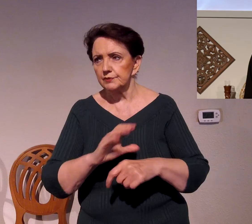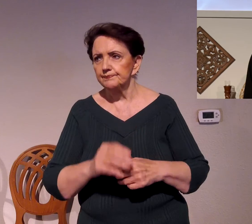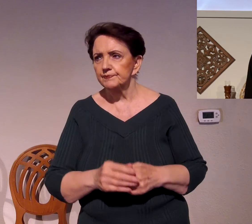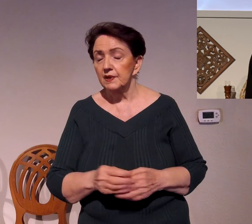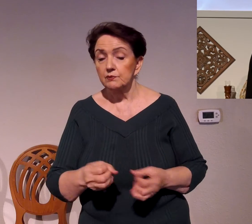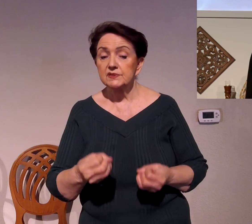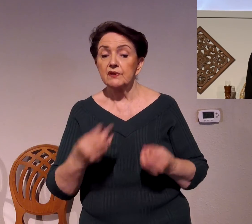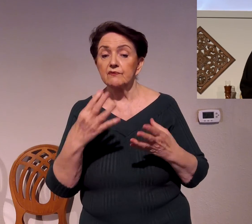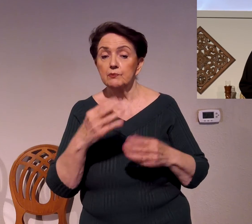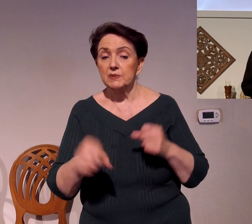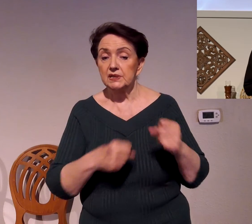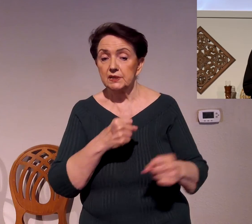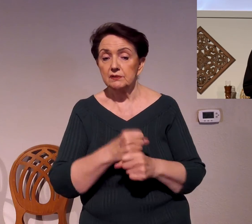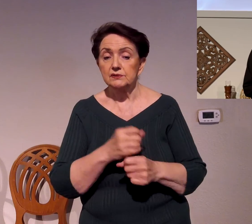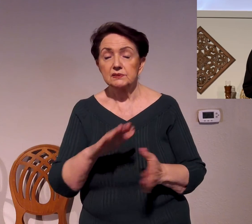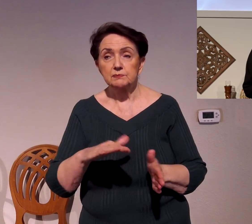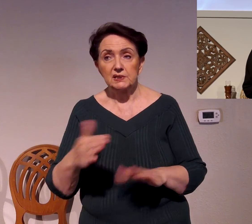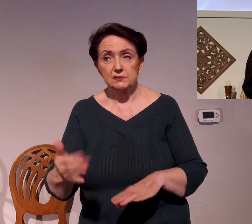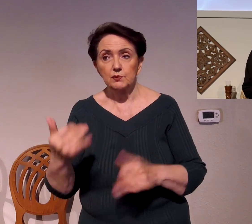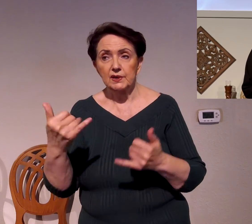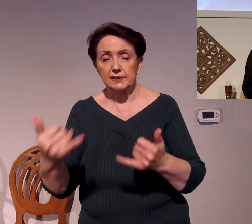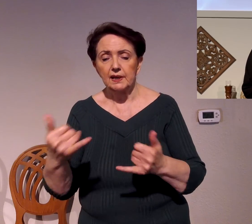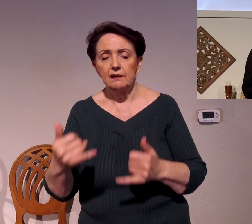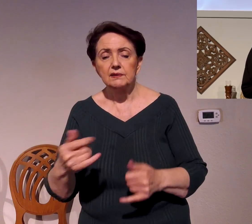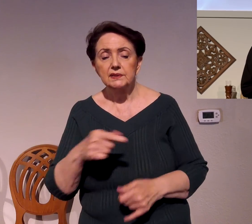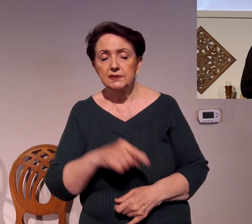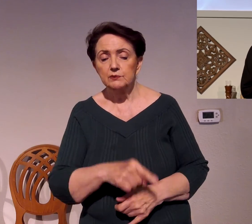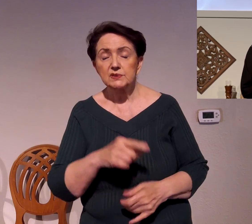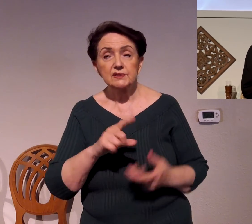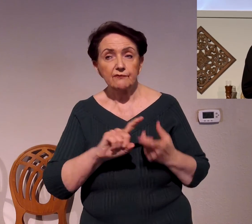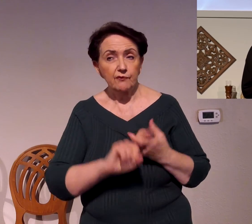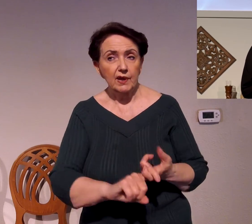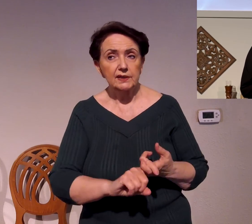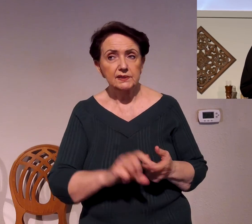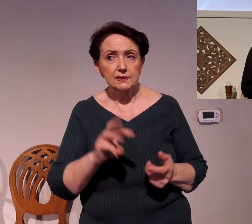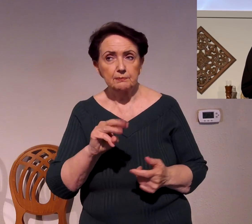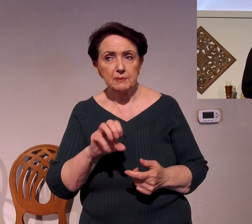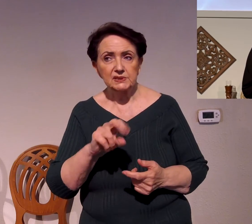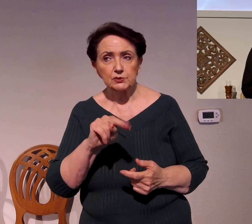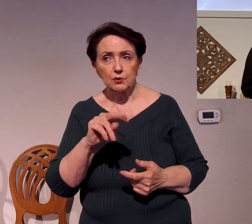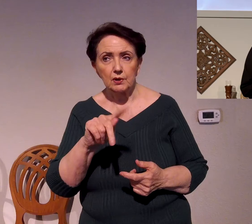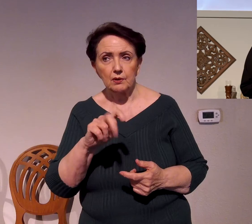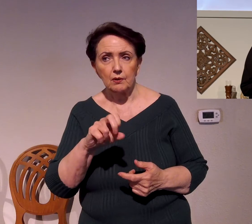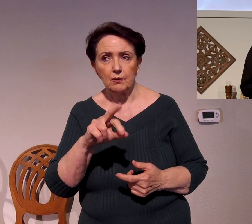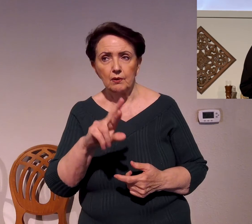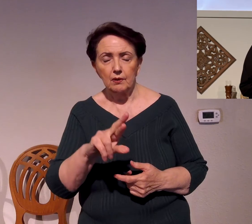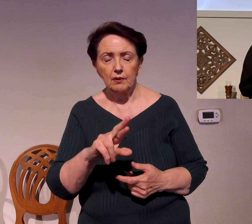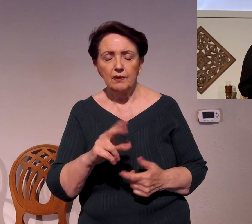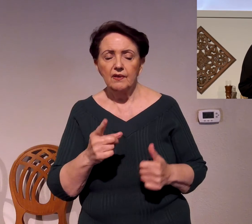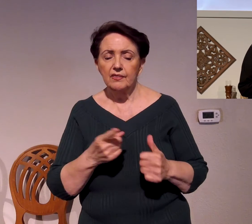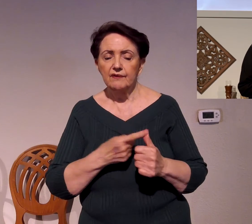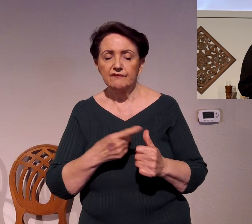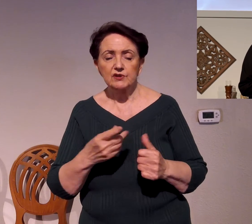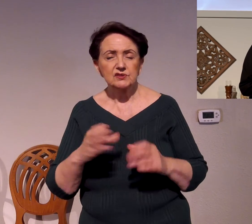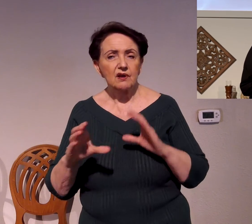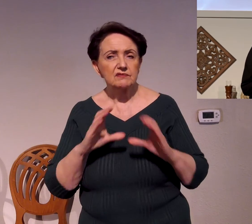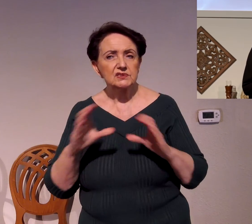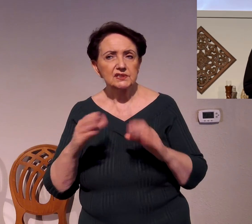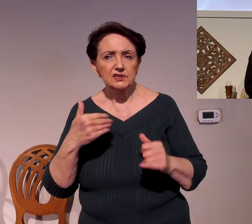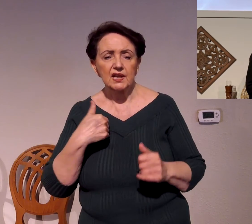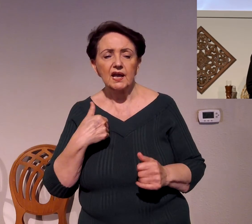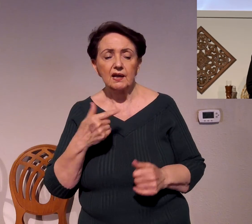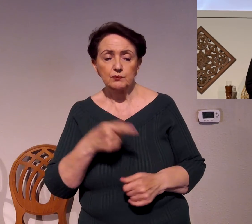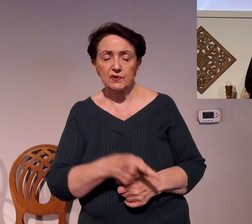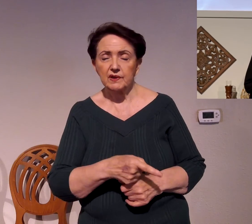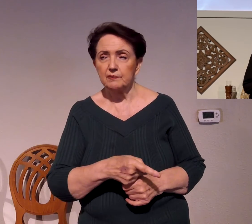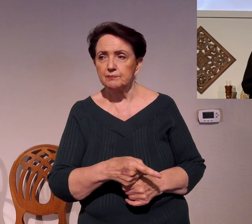He's passed away now. He was a dear friend and a mentor of mine. And one of the very first conversations I ever had